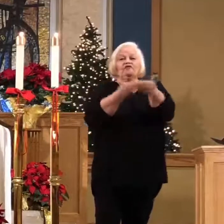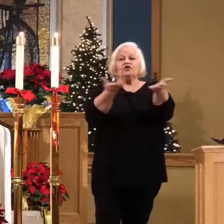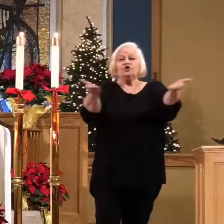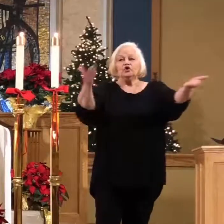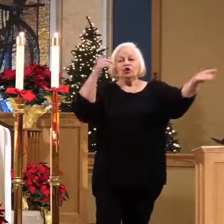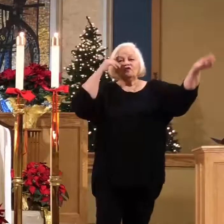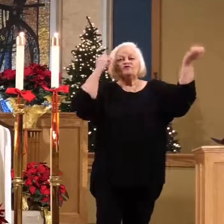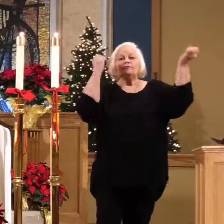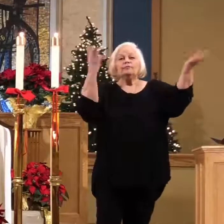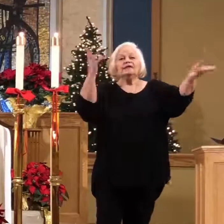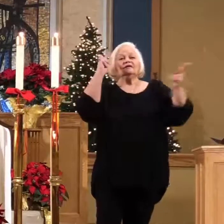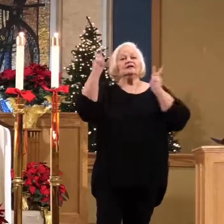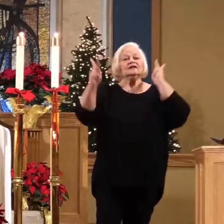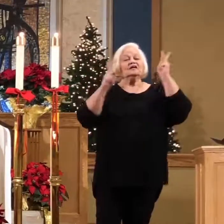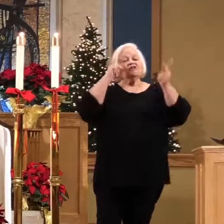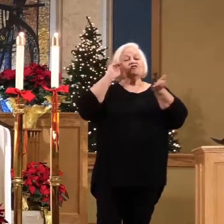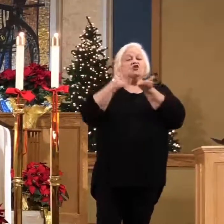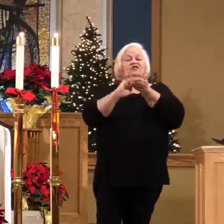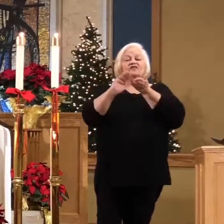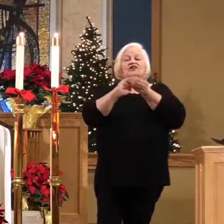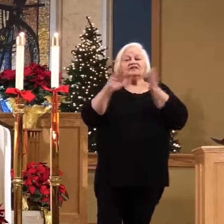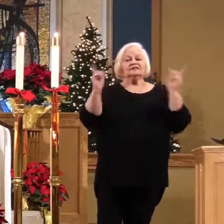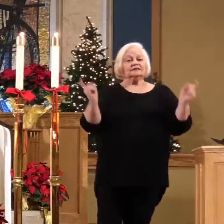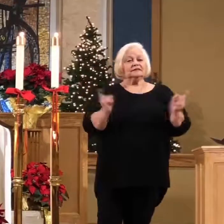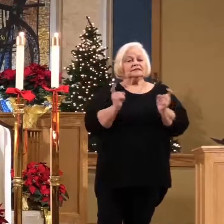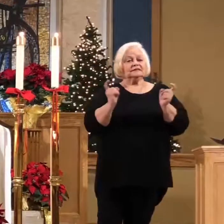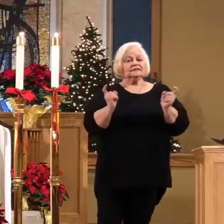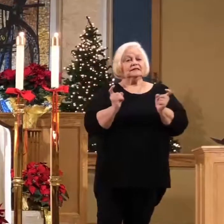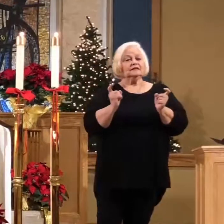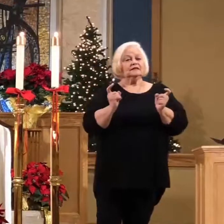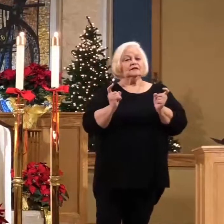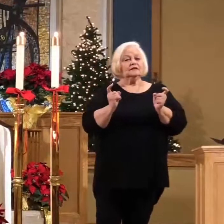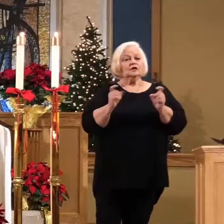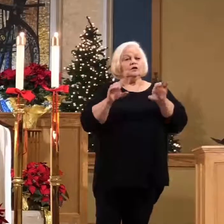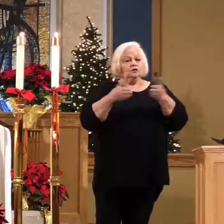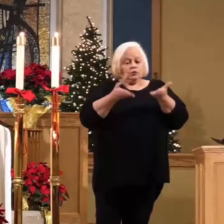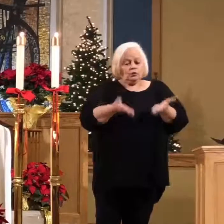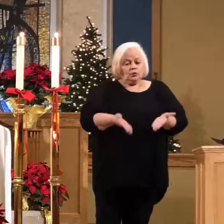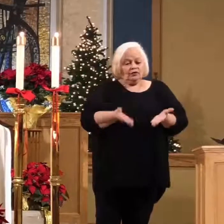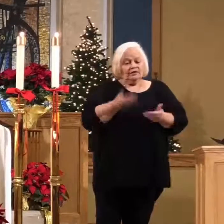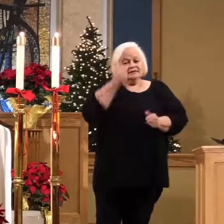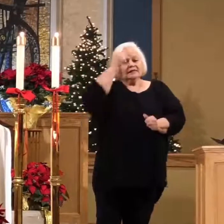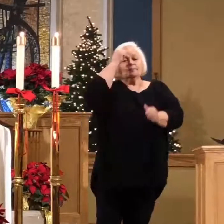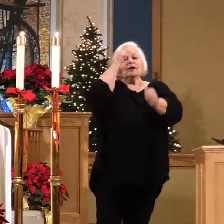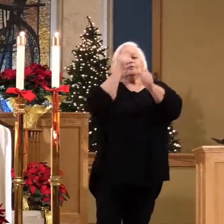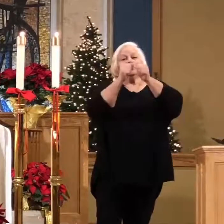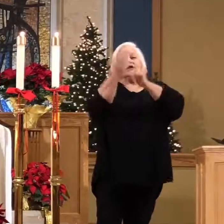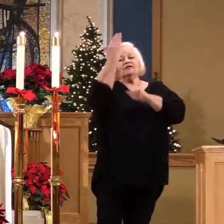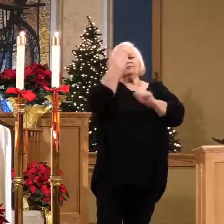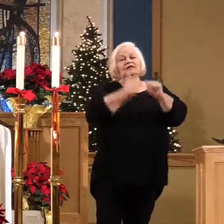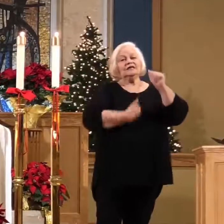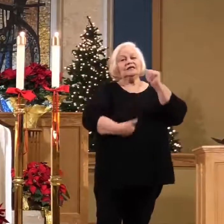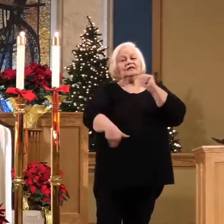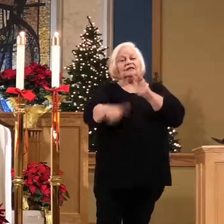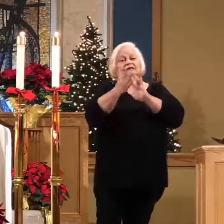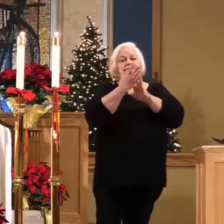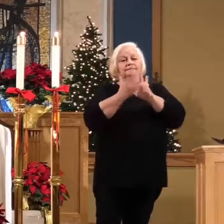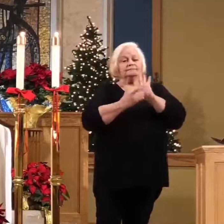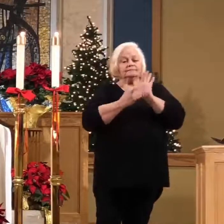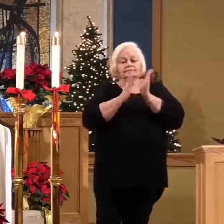you and for many for the forgiveness of sins. Do this in memory of me."